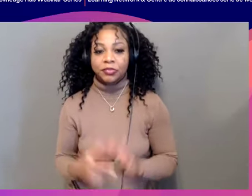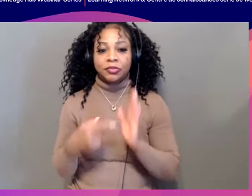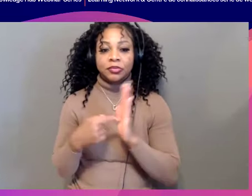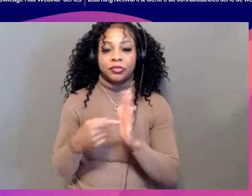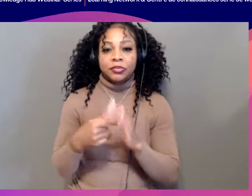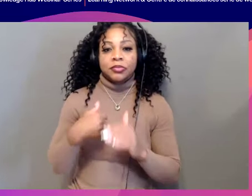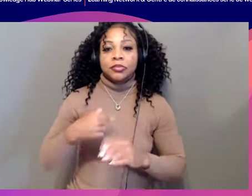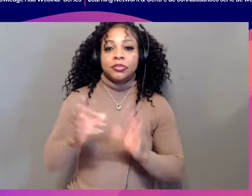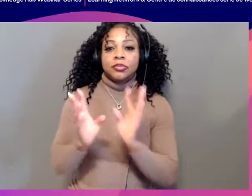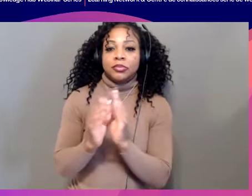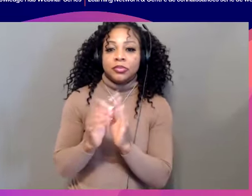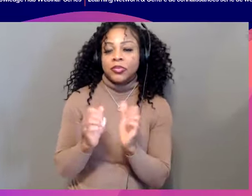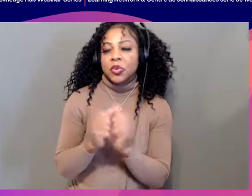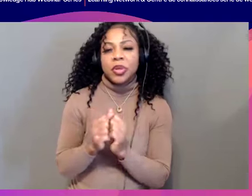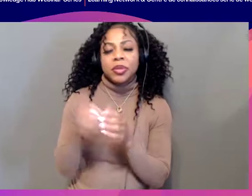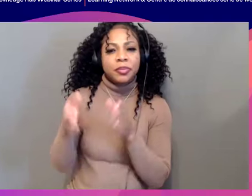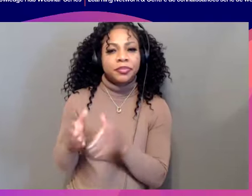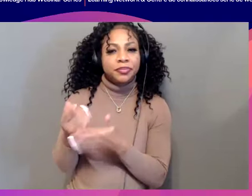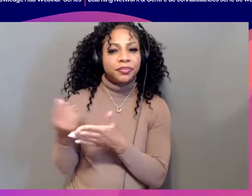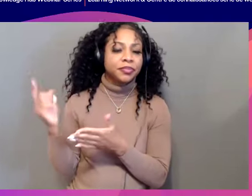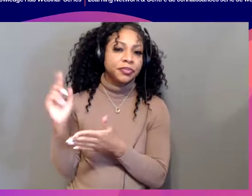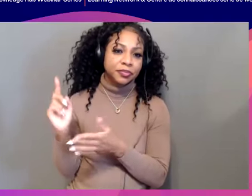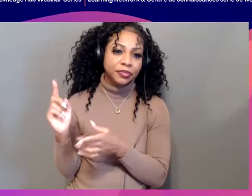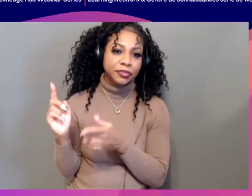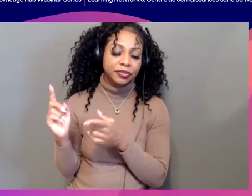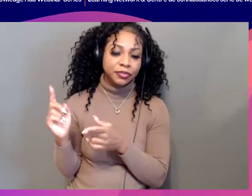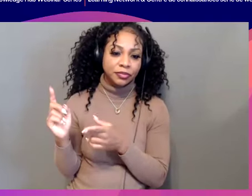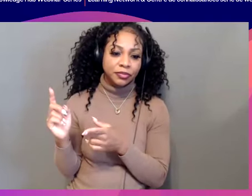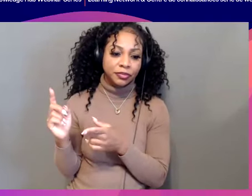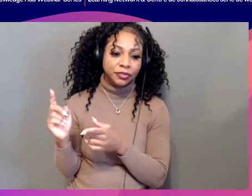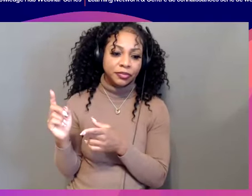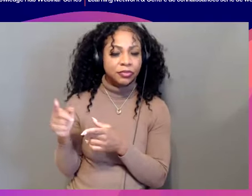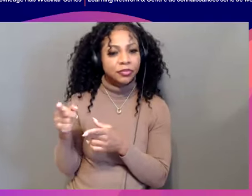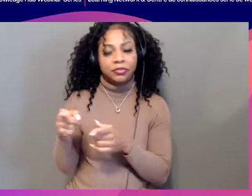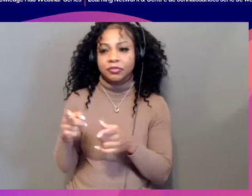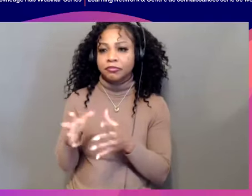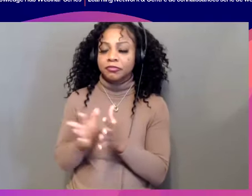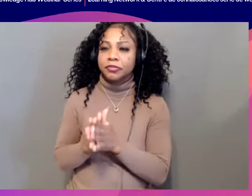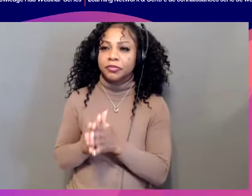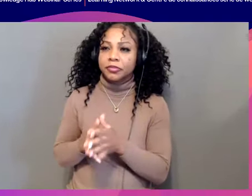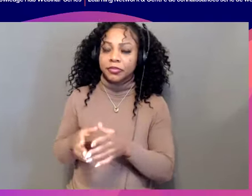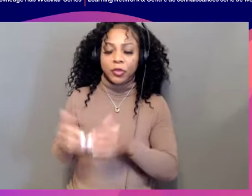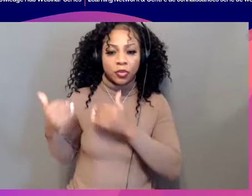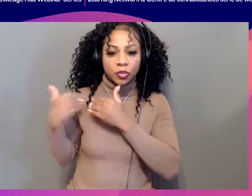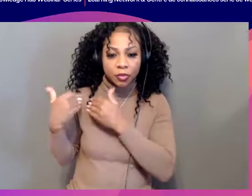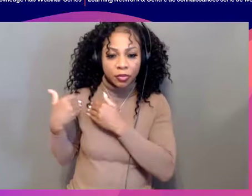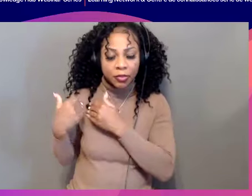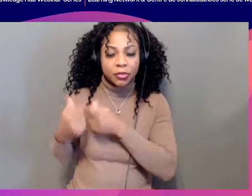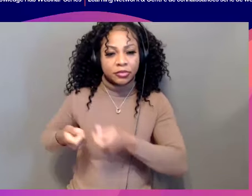had a meeting with somebody last week who was in charge of a very